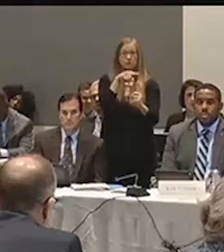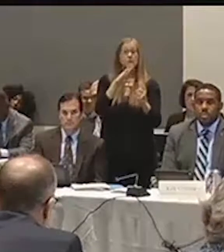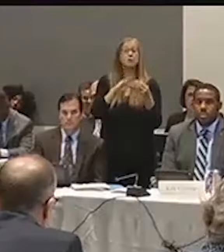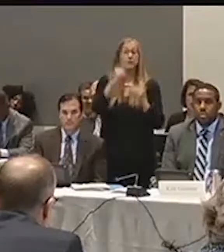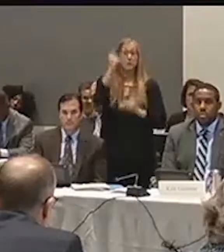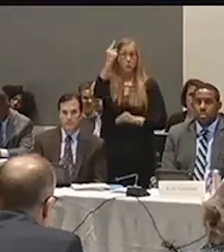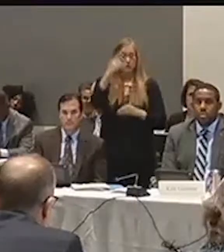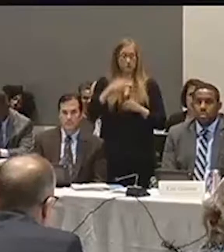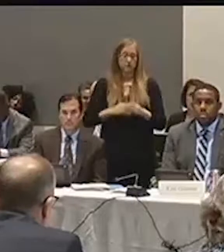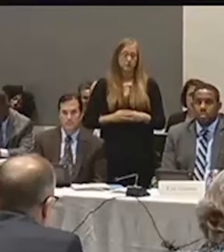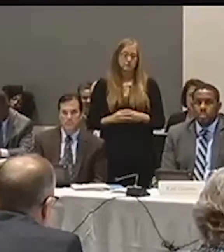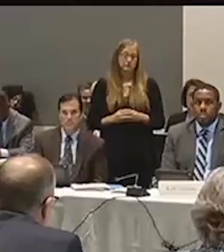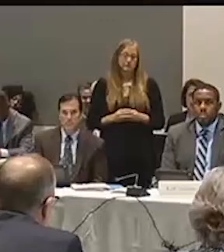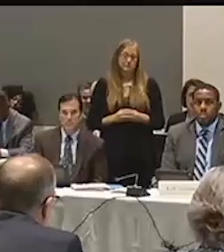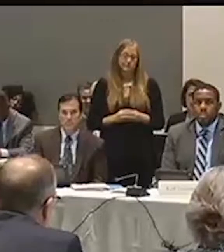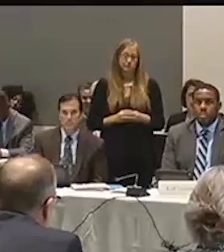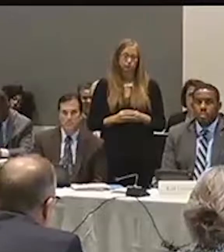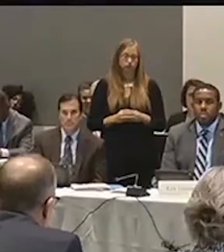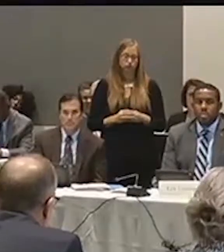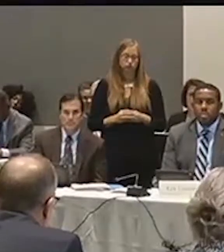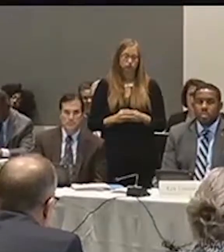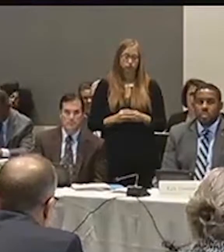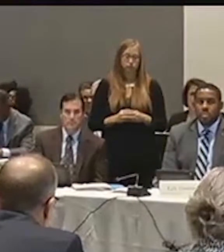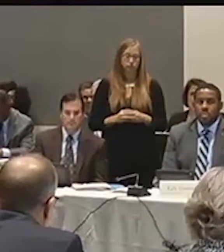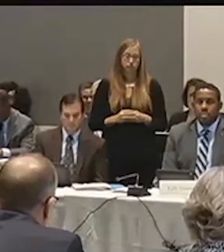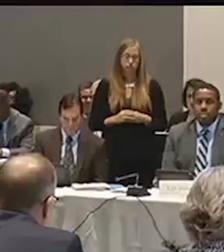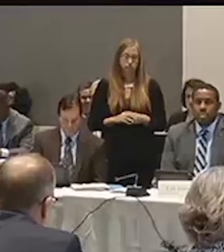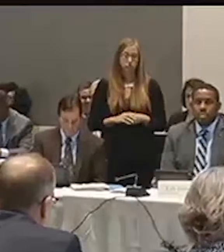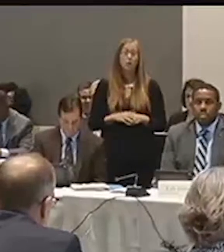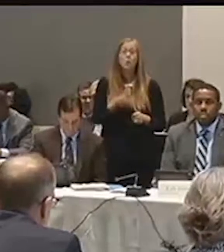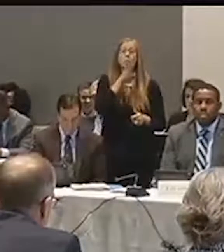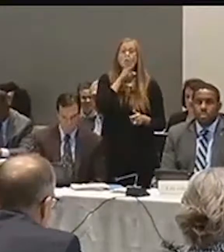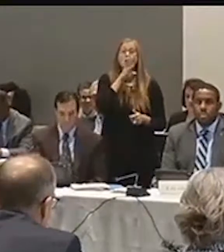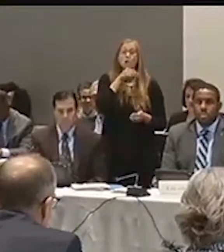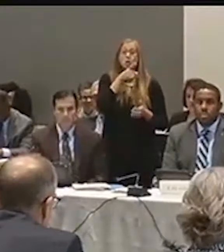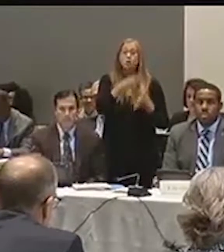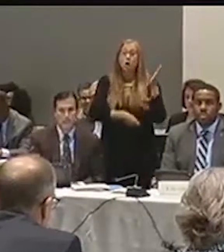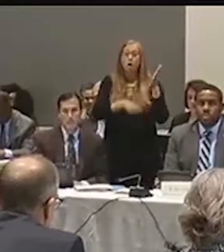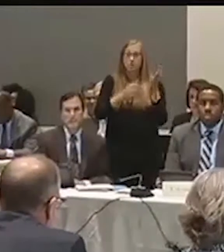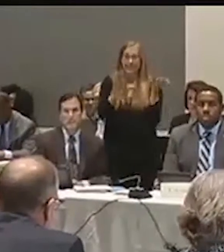one, when we look at water rates here,